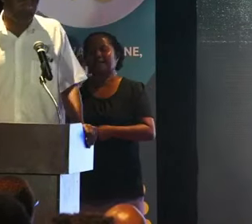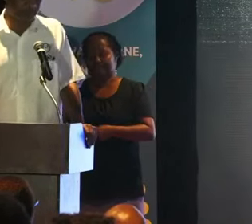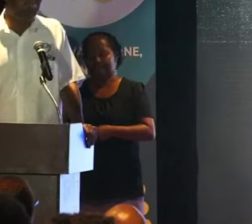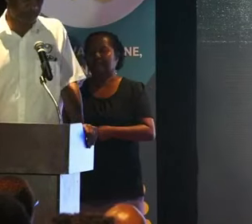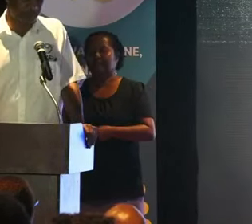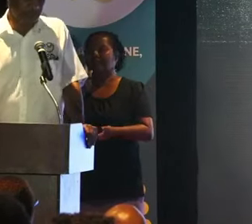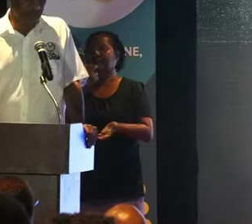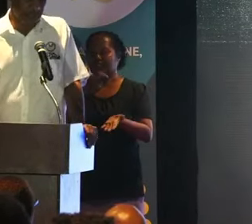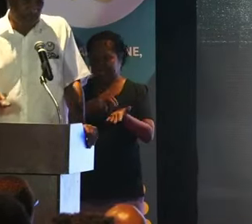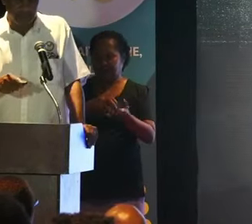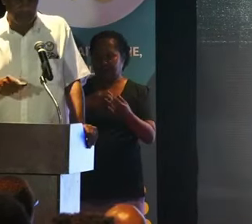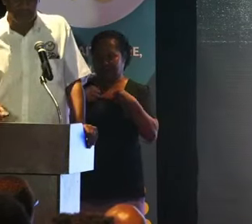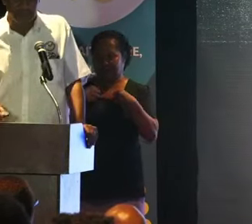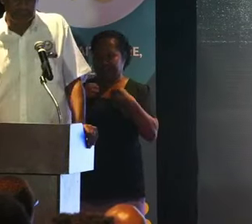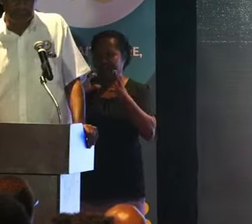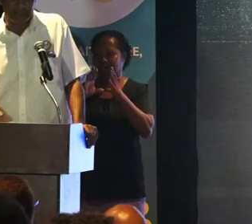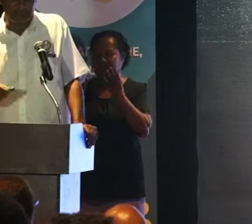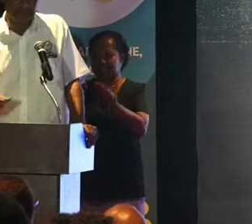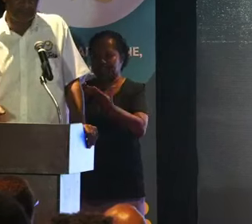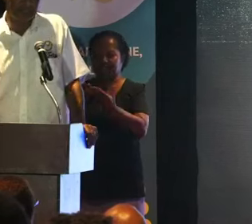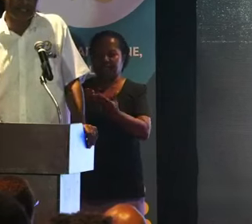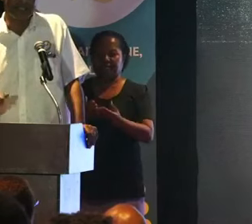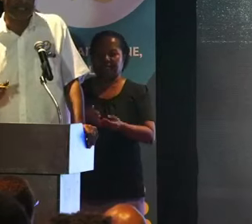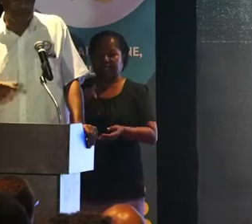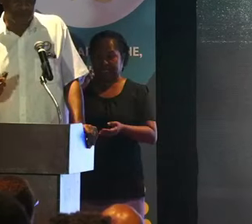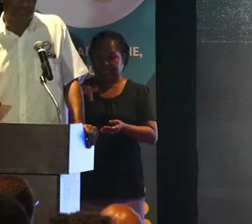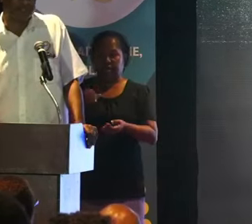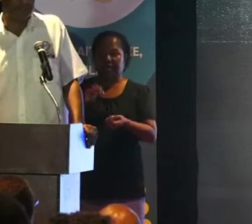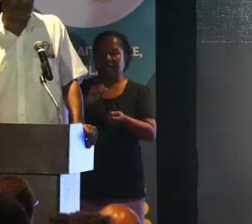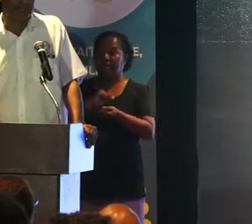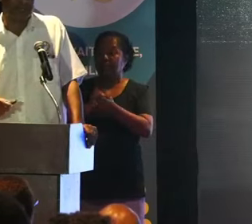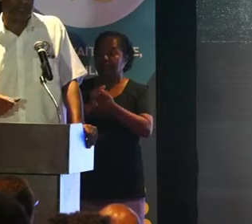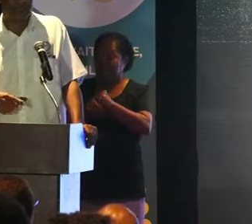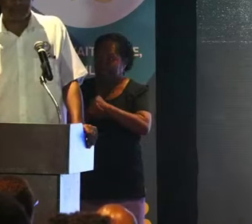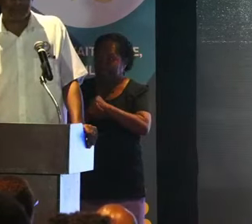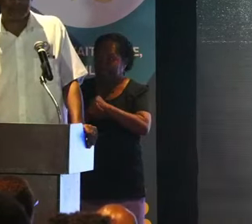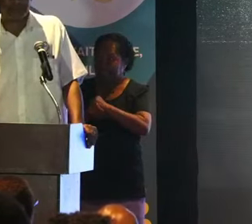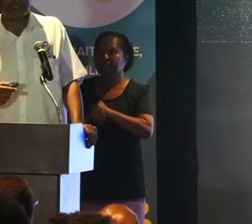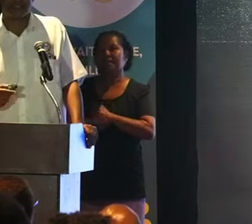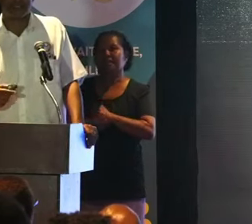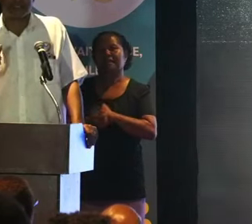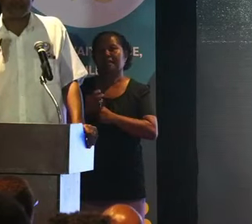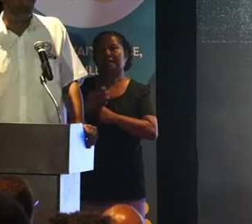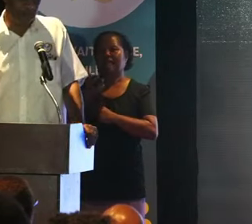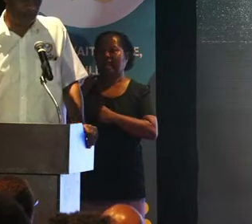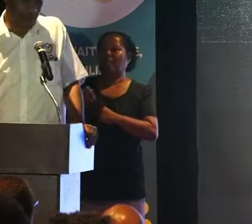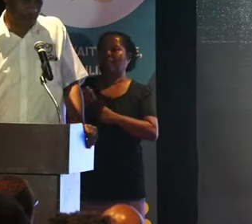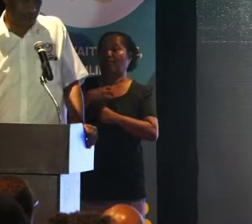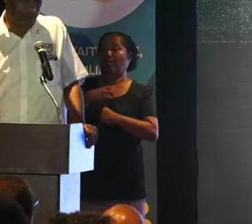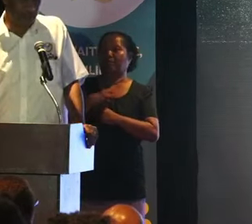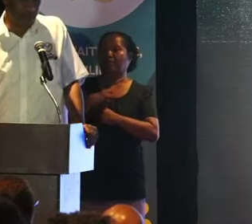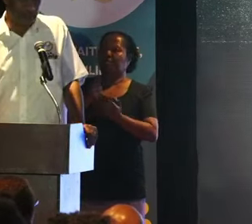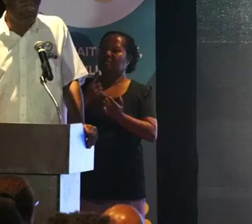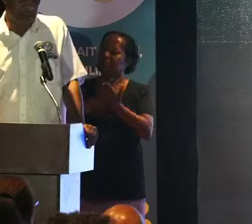groups. I think this one, companies, is the one that is more, because it can be only one